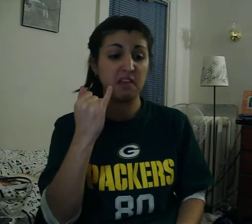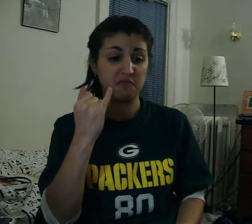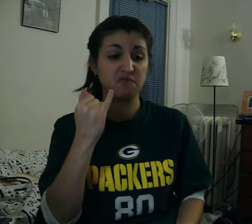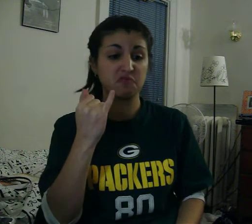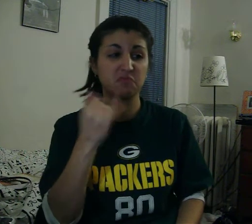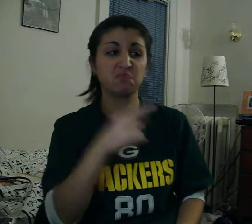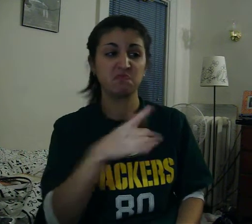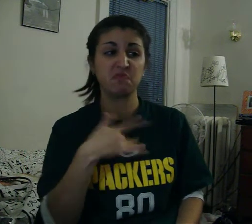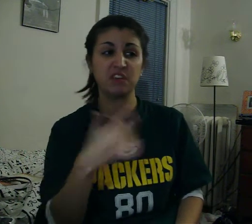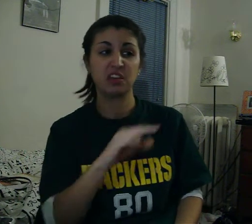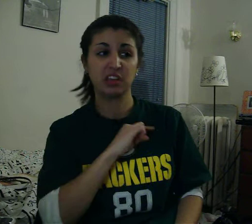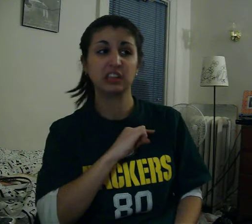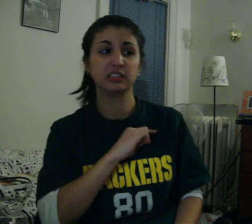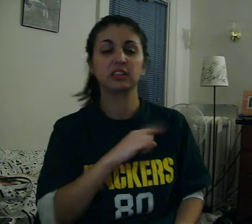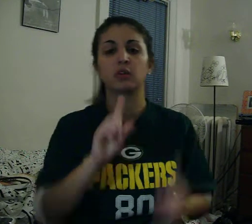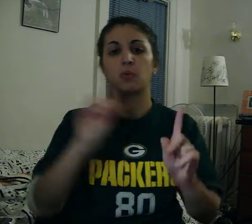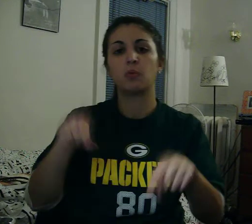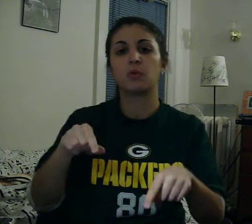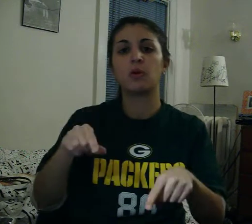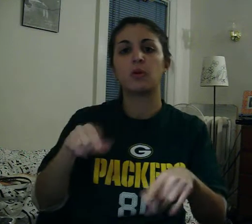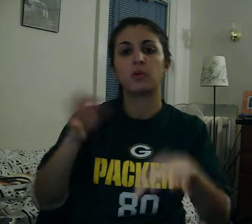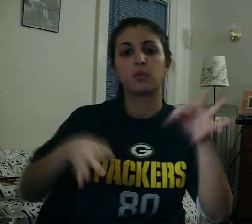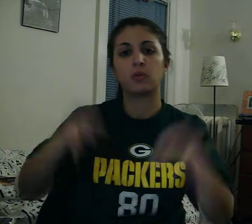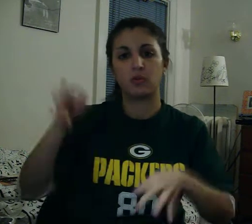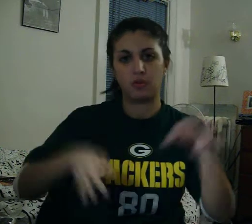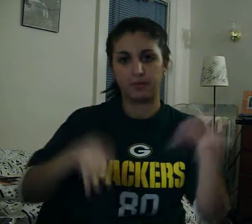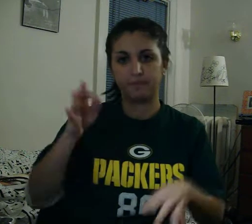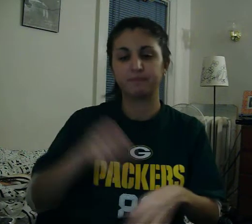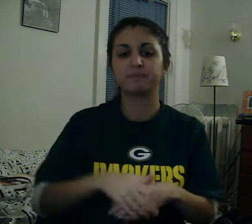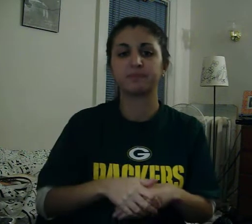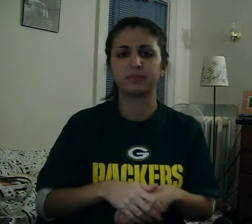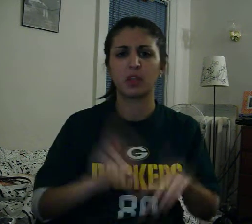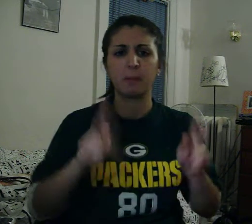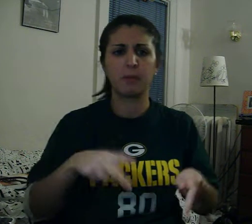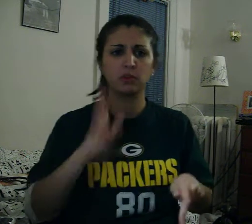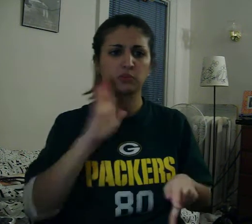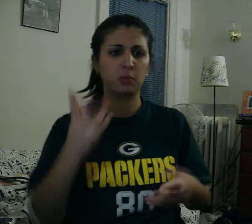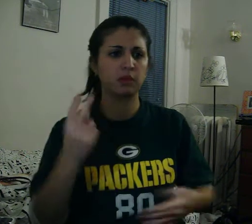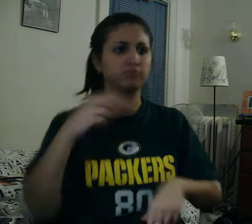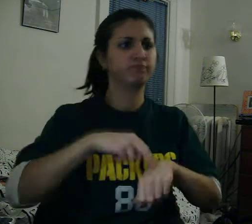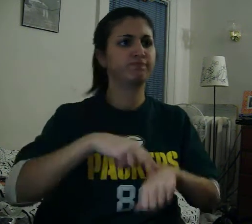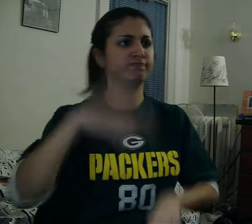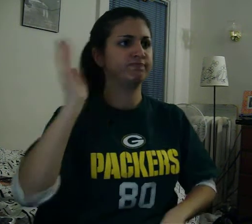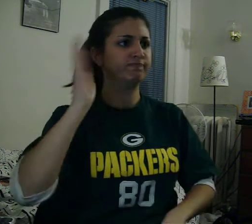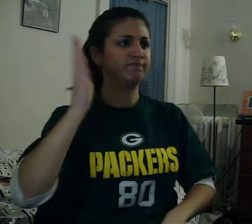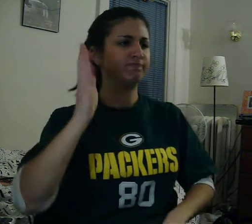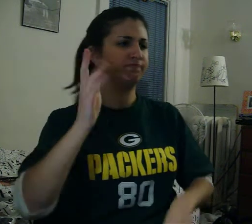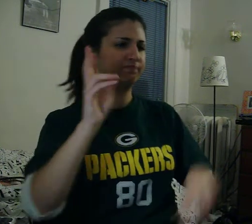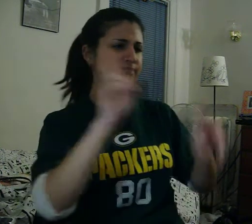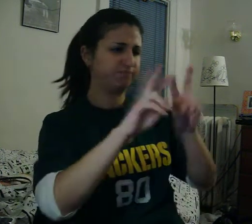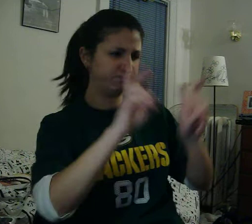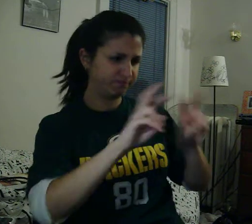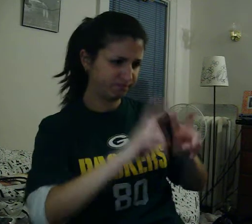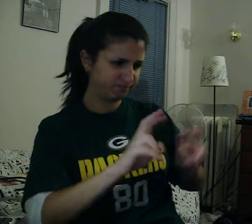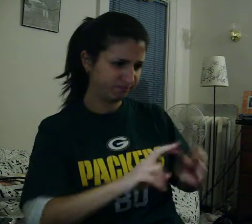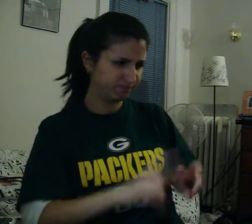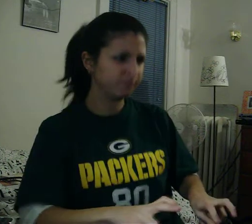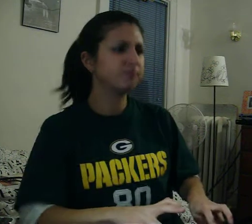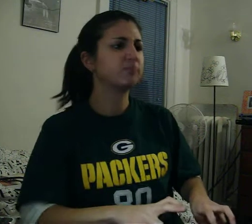individual has committed an offense. It's on that point that if there's no probable cause